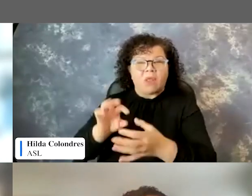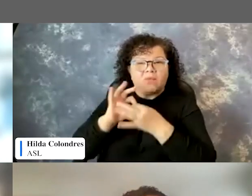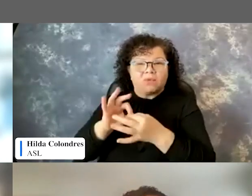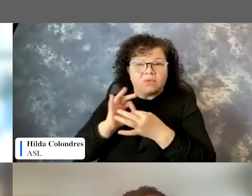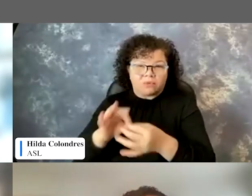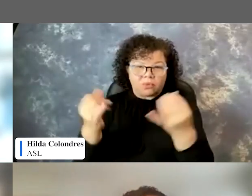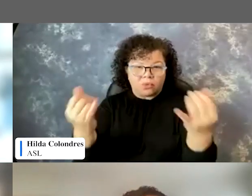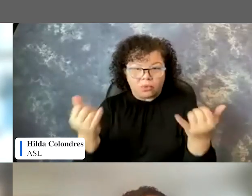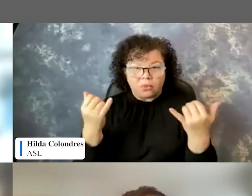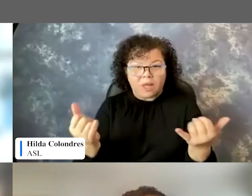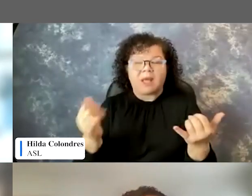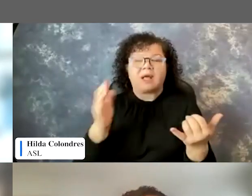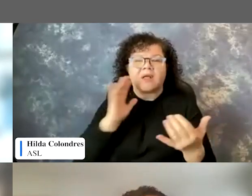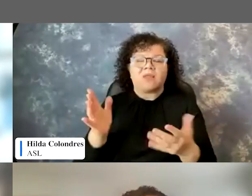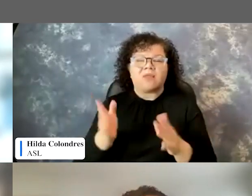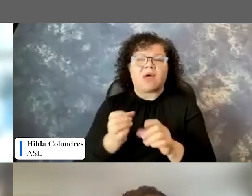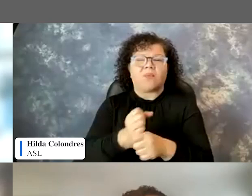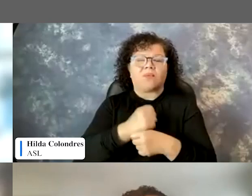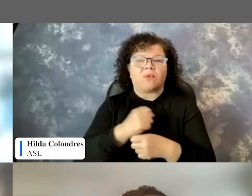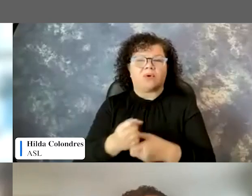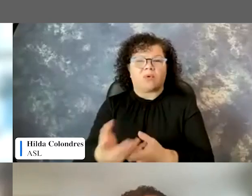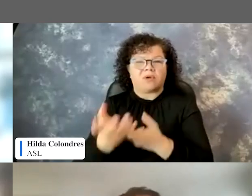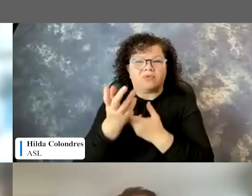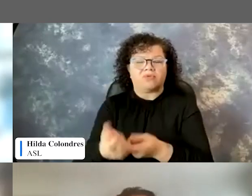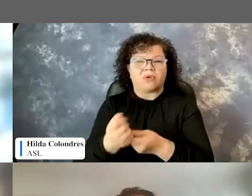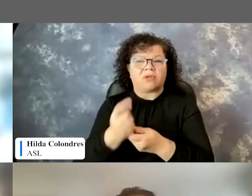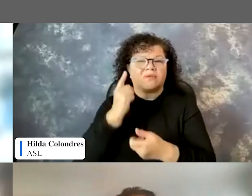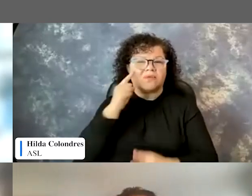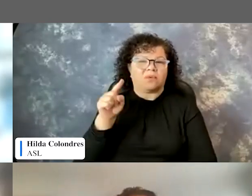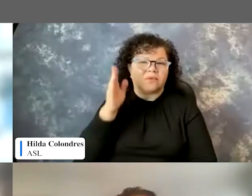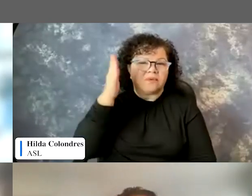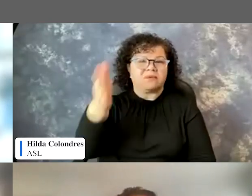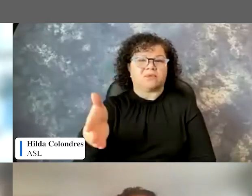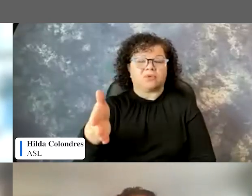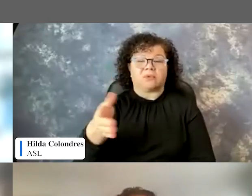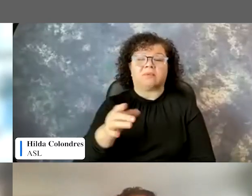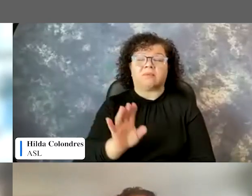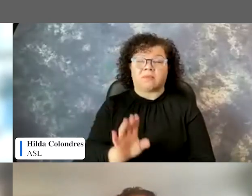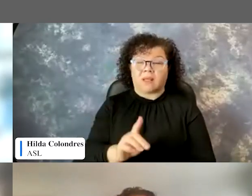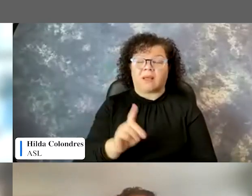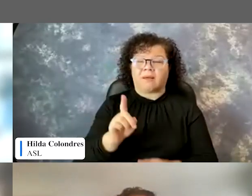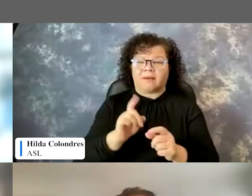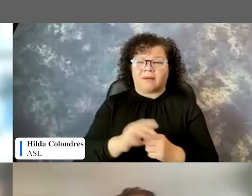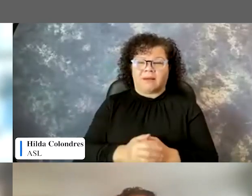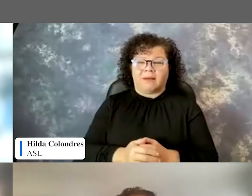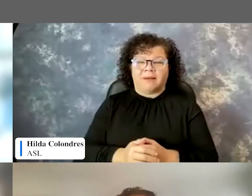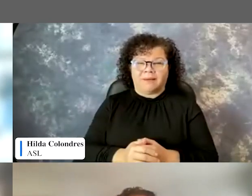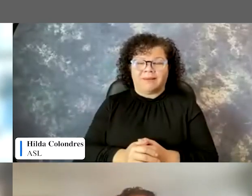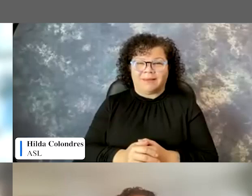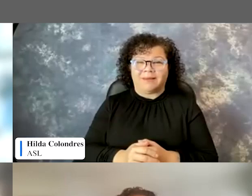today that would foster trusting partnerships in the future. As the saying goes,